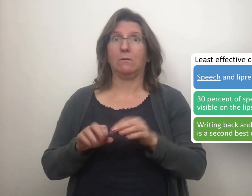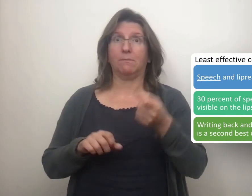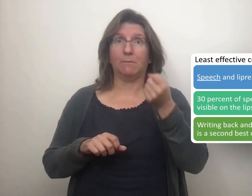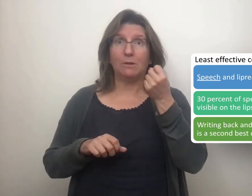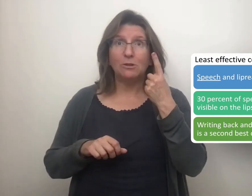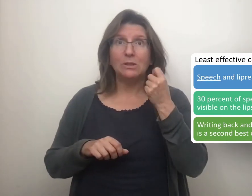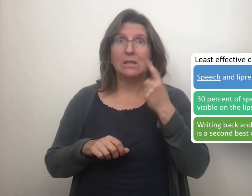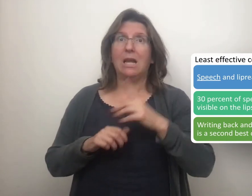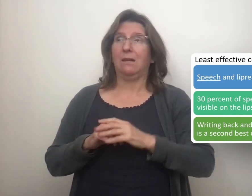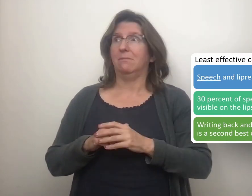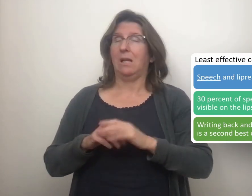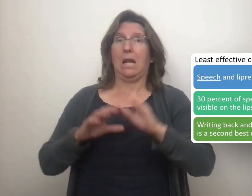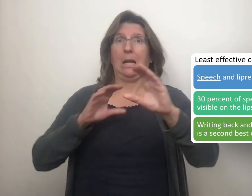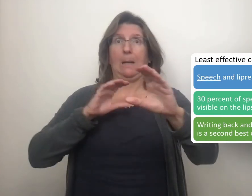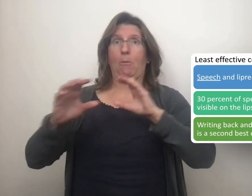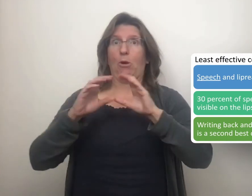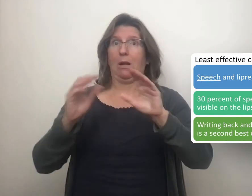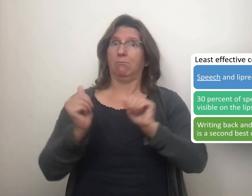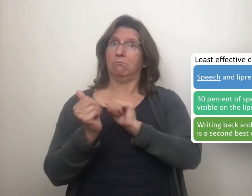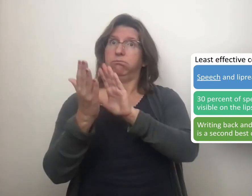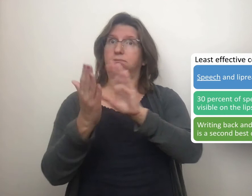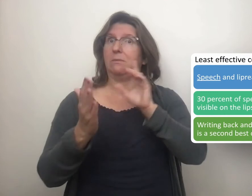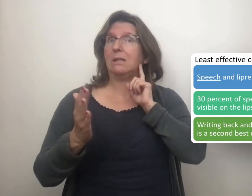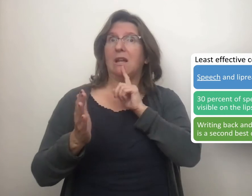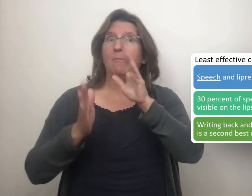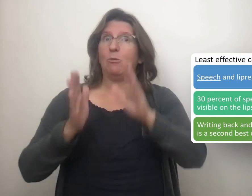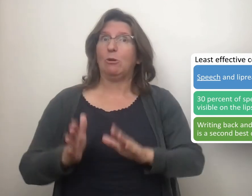What are and are not the most effective communication strategies?